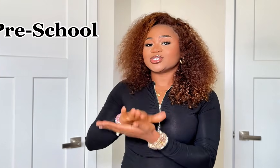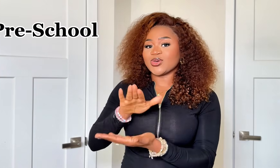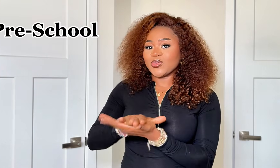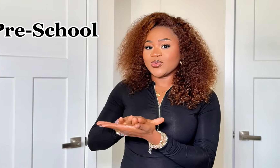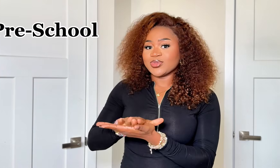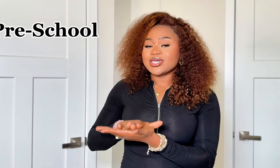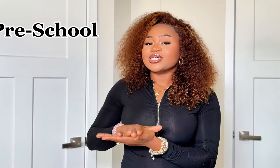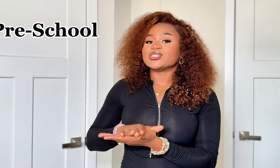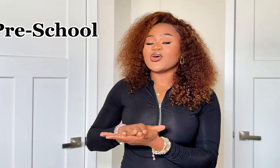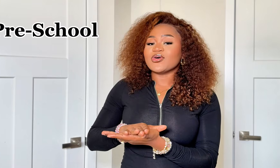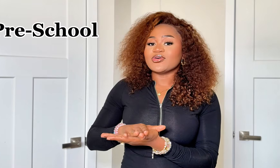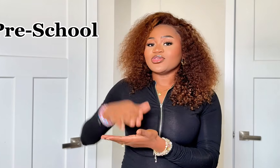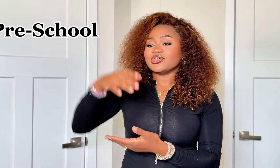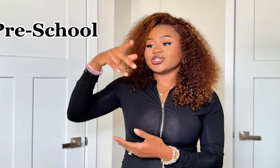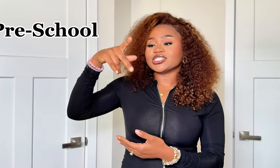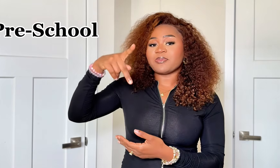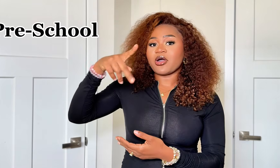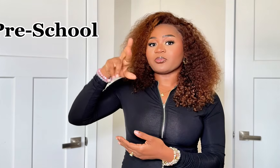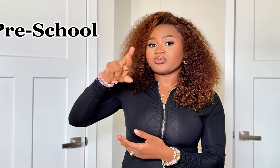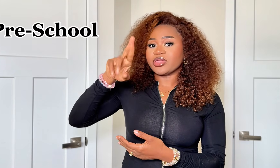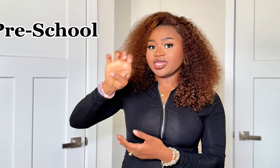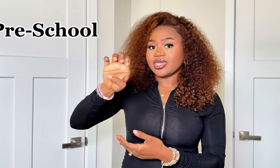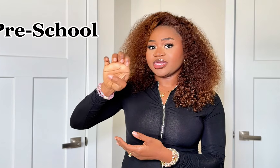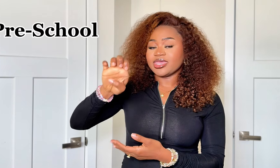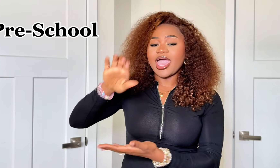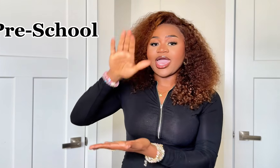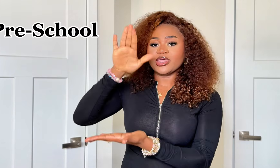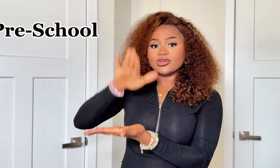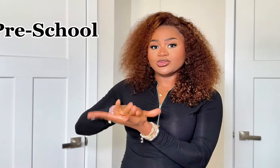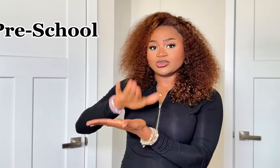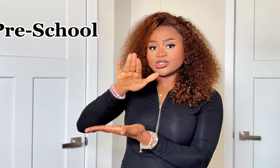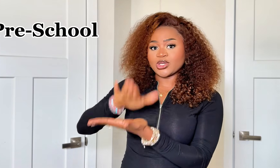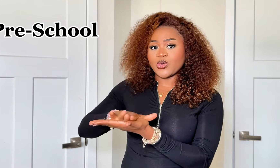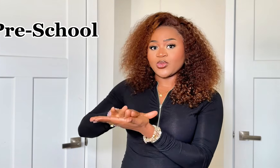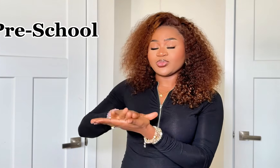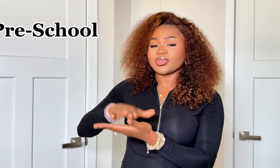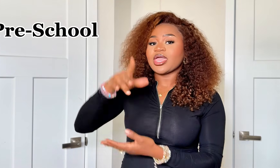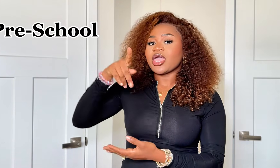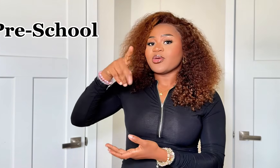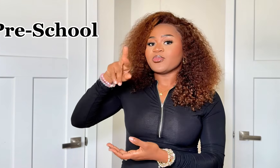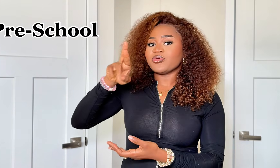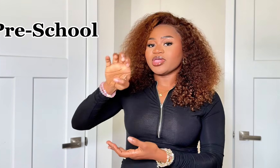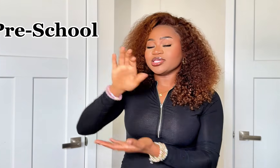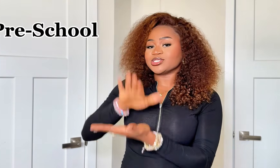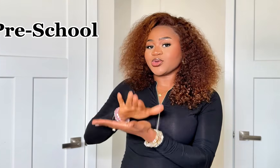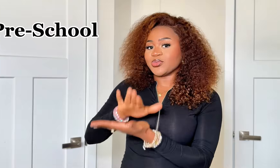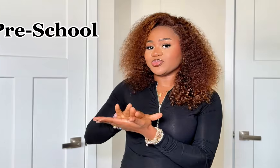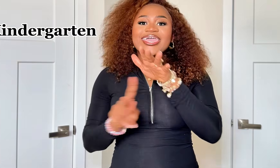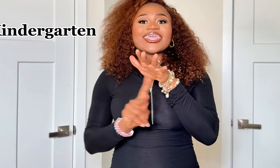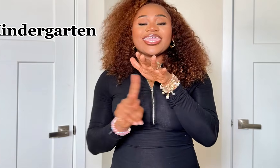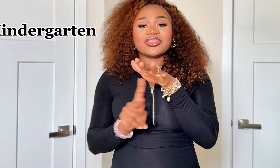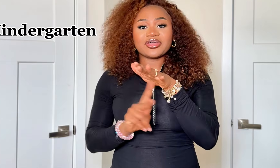Preschool. So you just spell pre and you do school. Preschool.